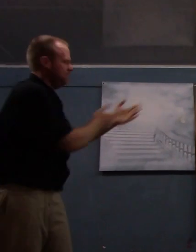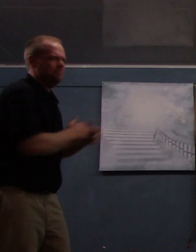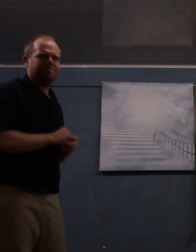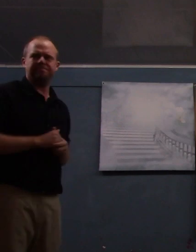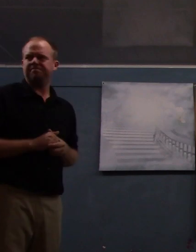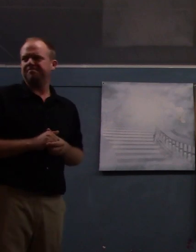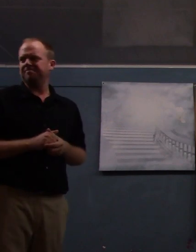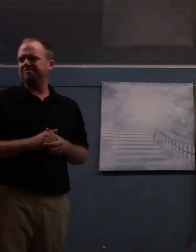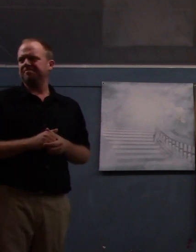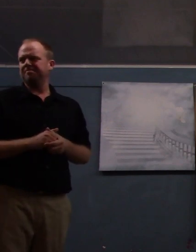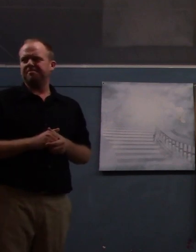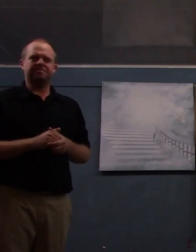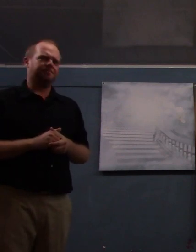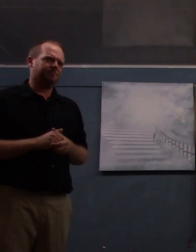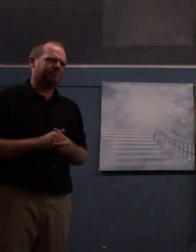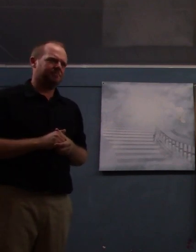Jesus is the answer.